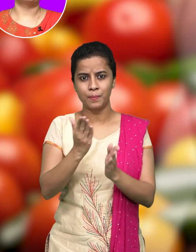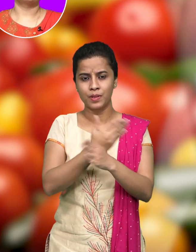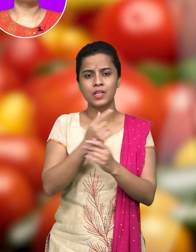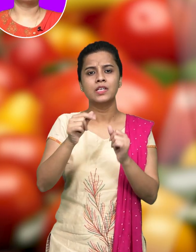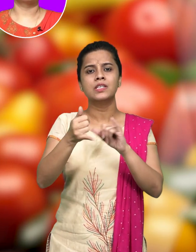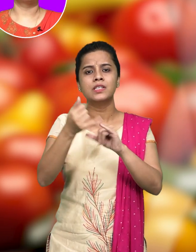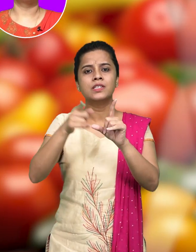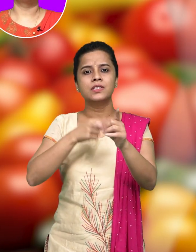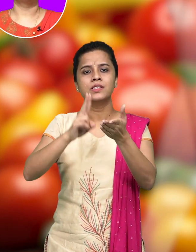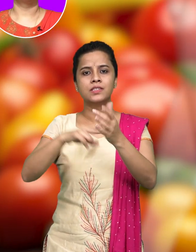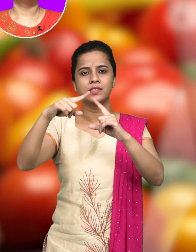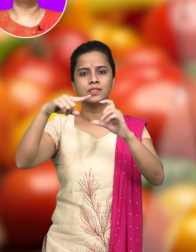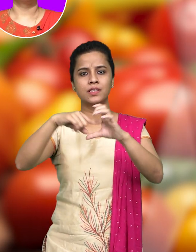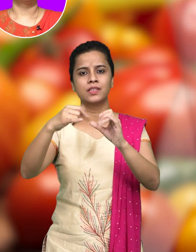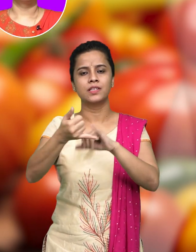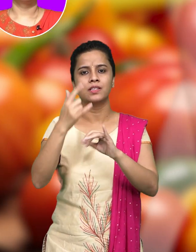previously.